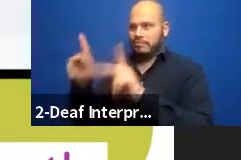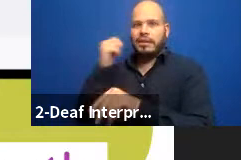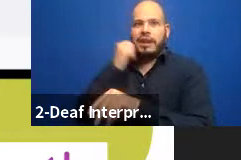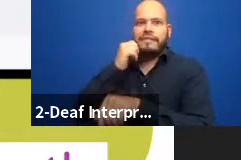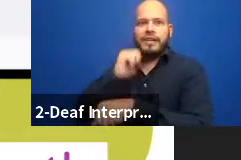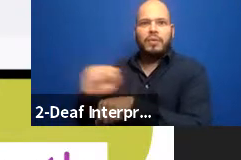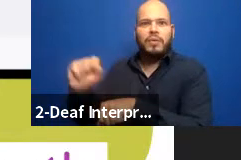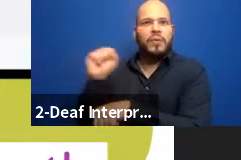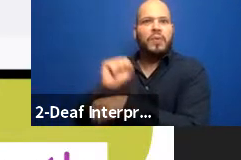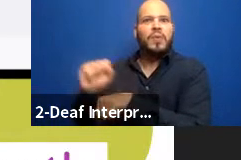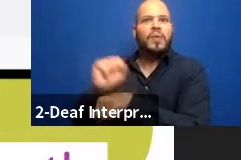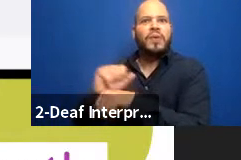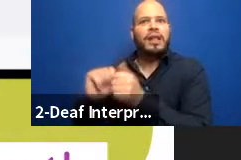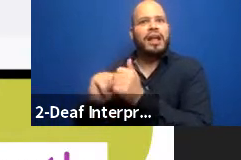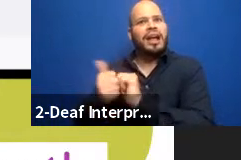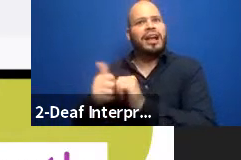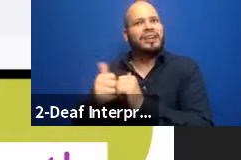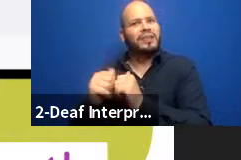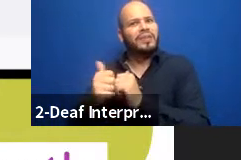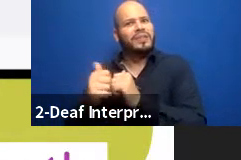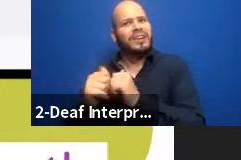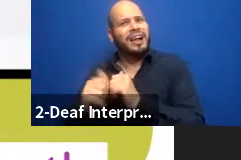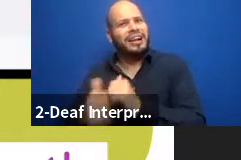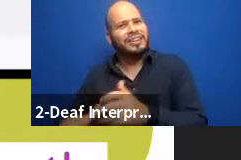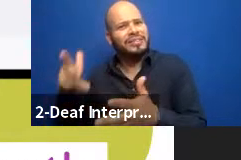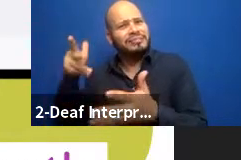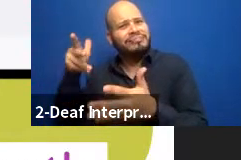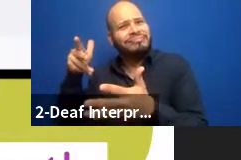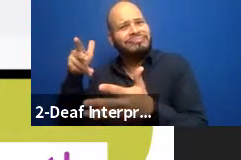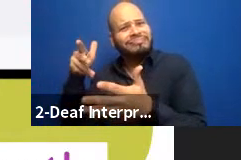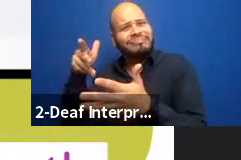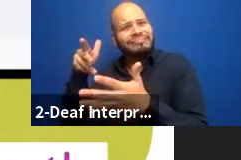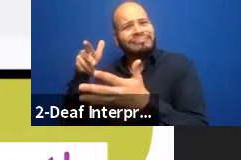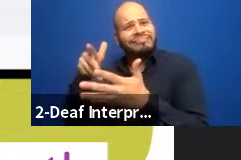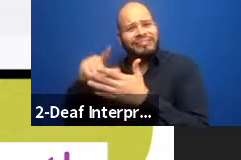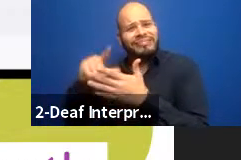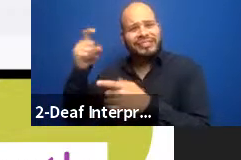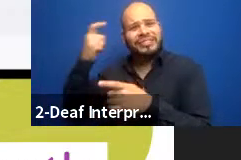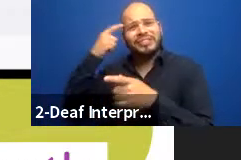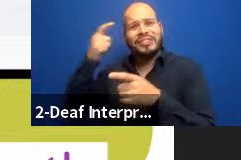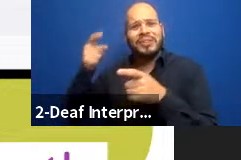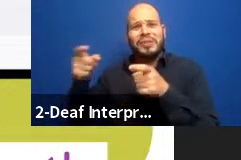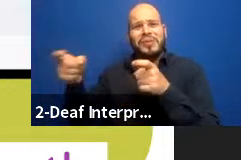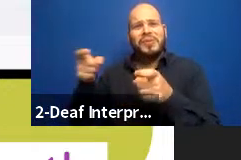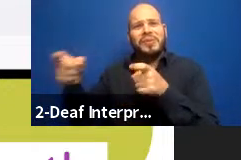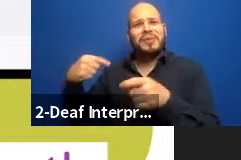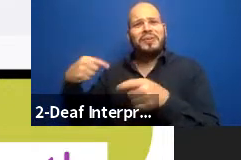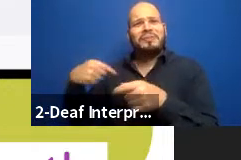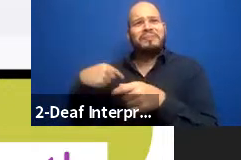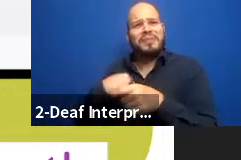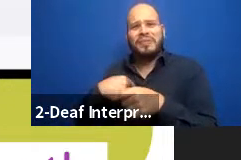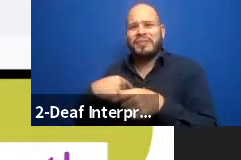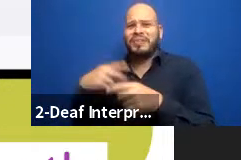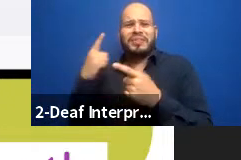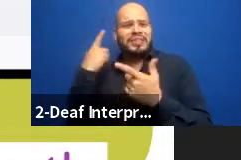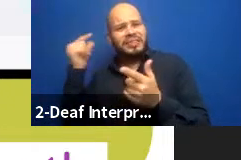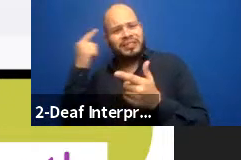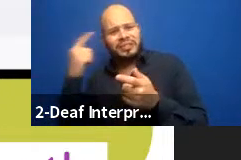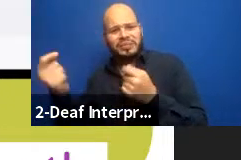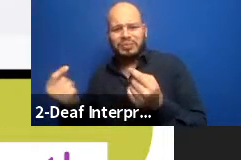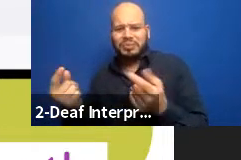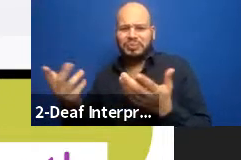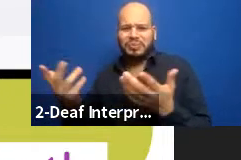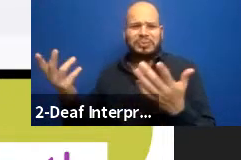roots. Need no politician telling us how to do it. Need no politician telling us how to let them know they can't throw us away.